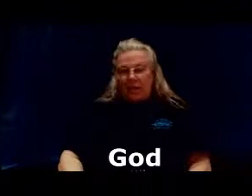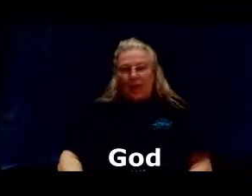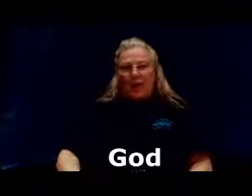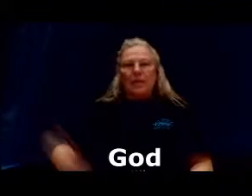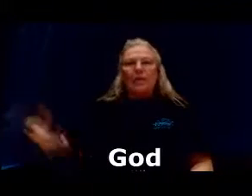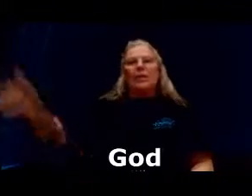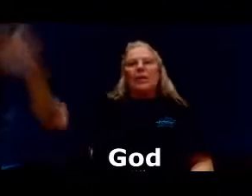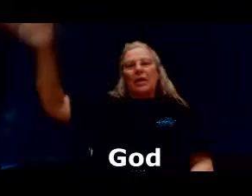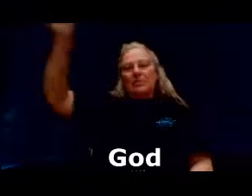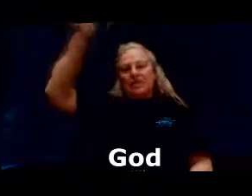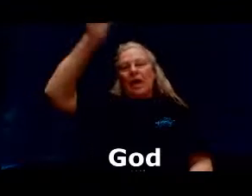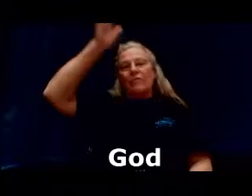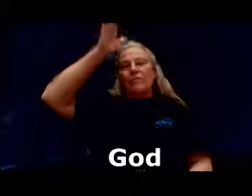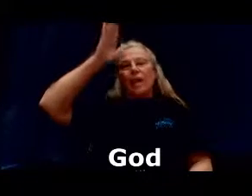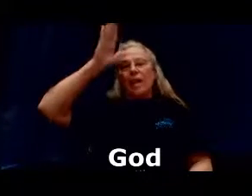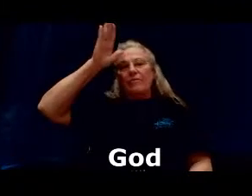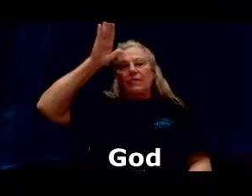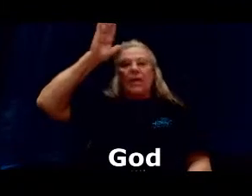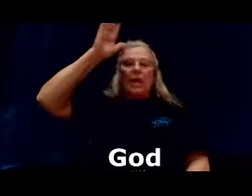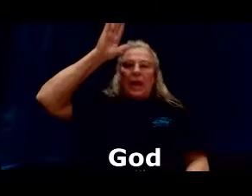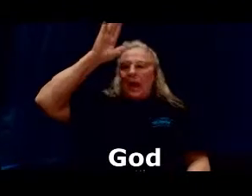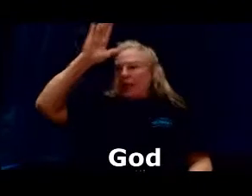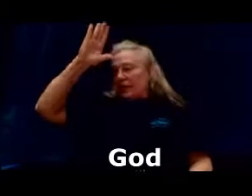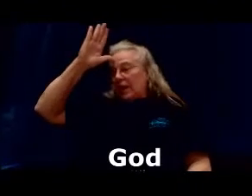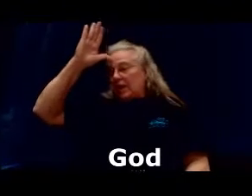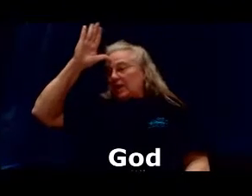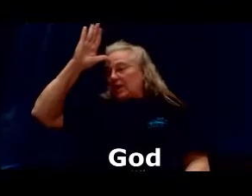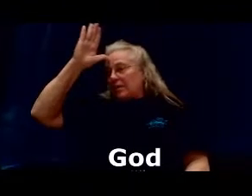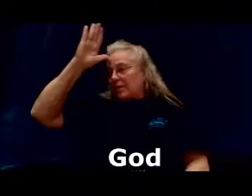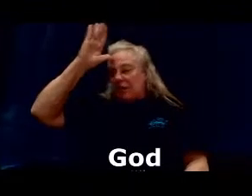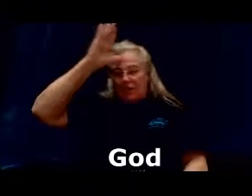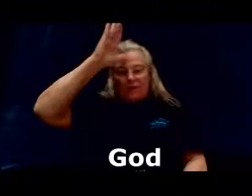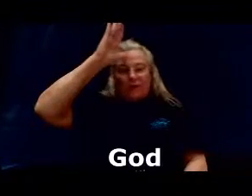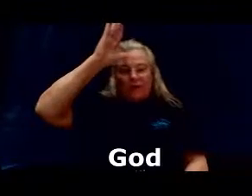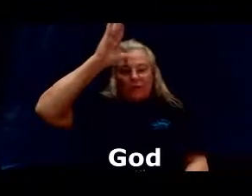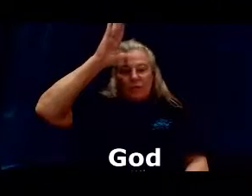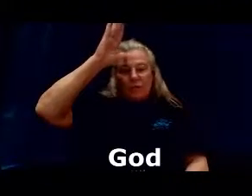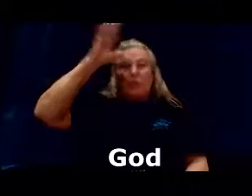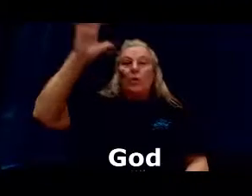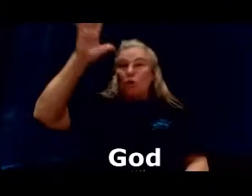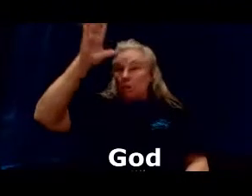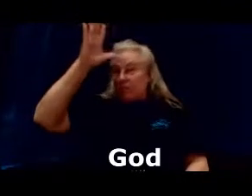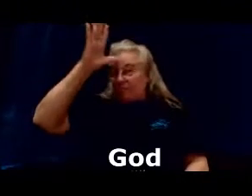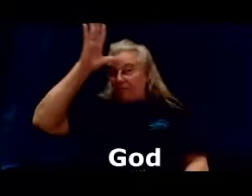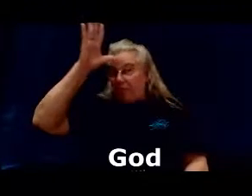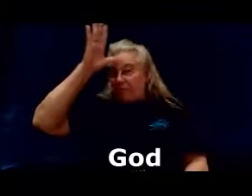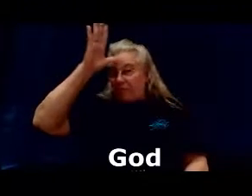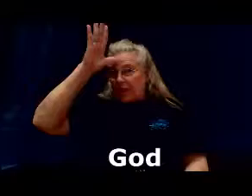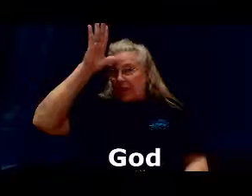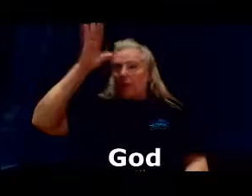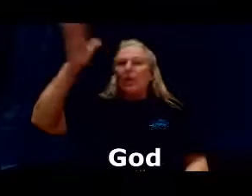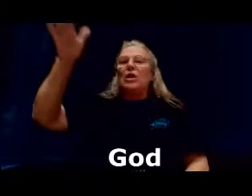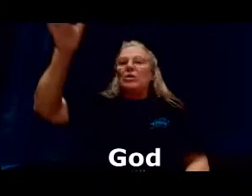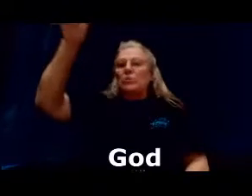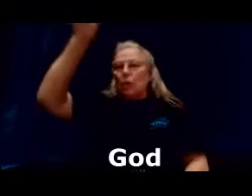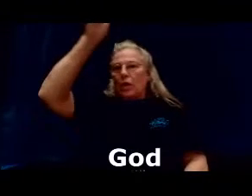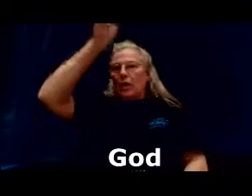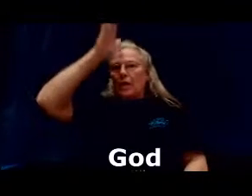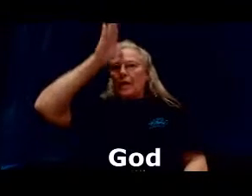God comes down from heaven and lands in the middle of the forehead. Remember, we talked about Father here. So God has